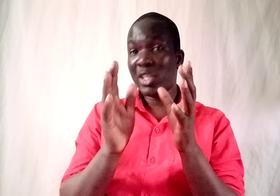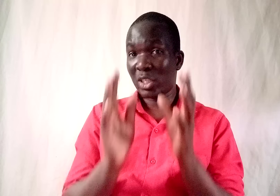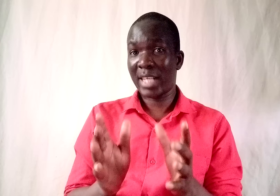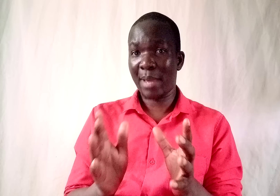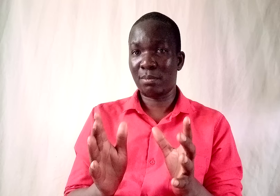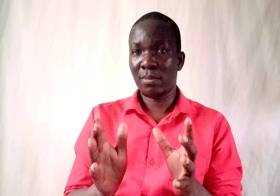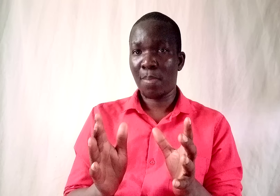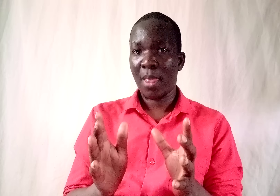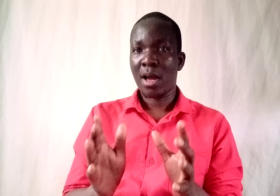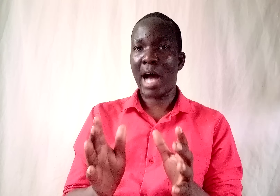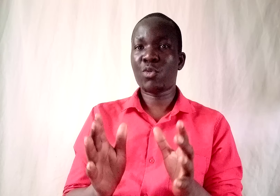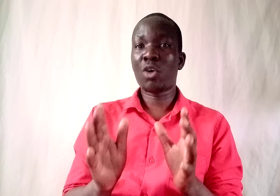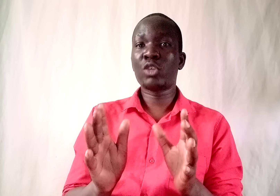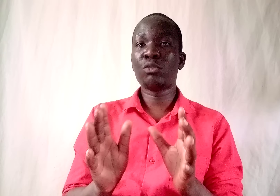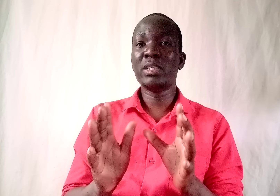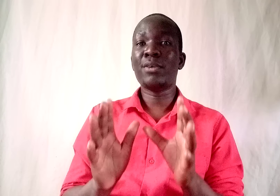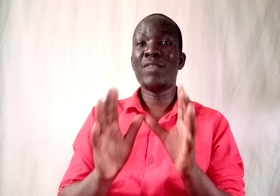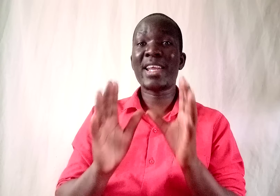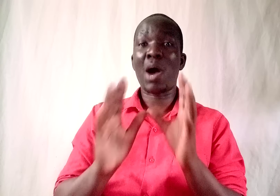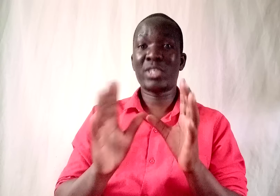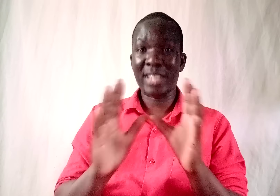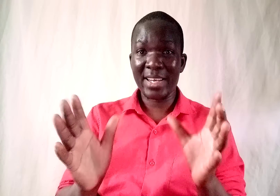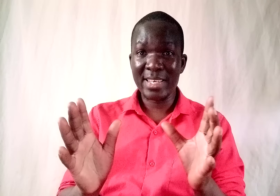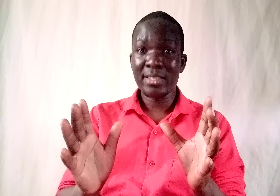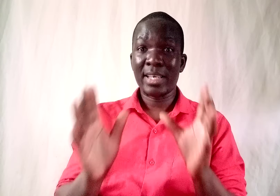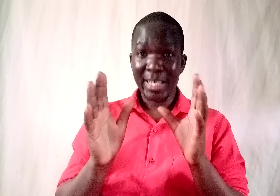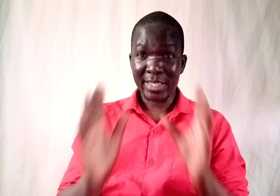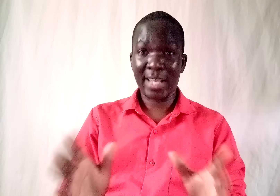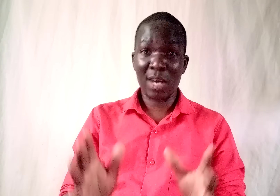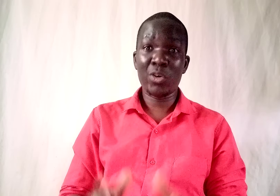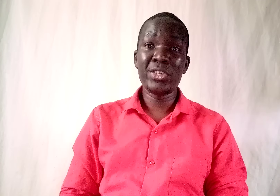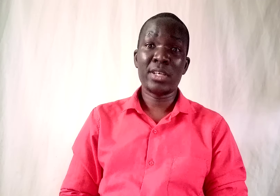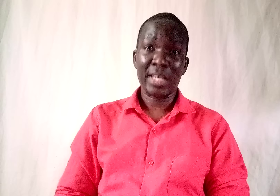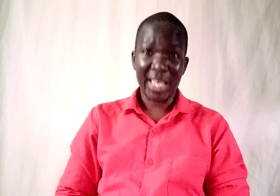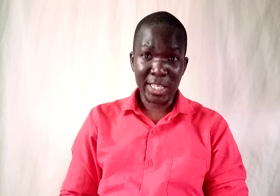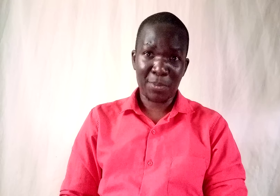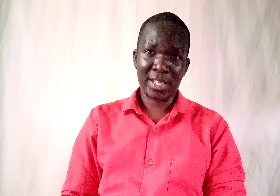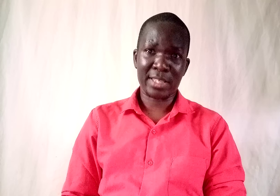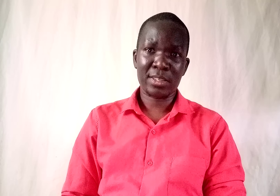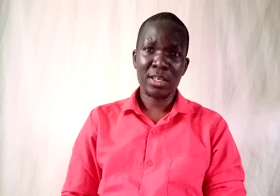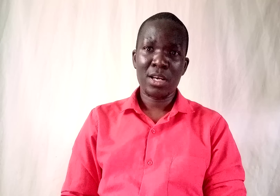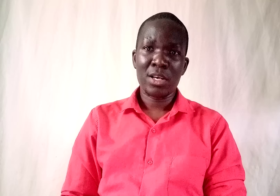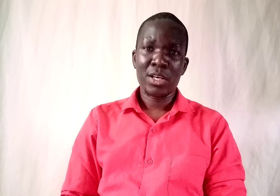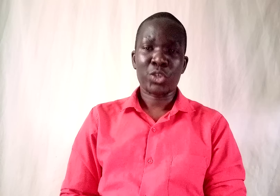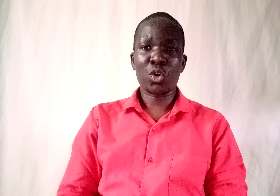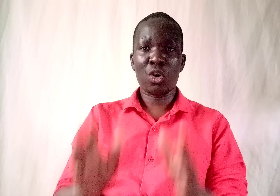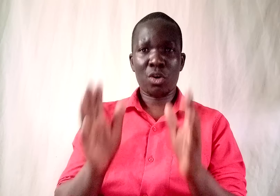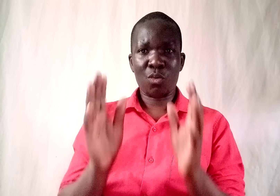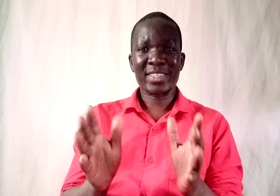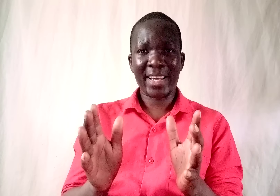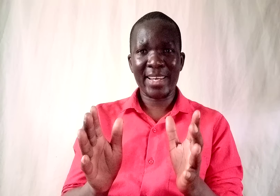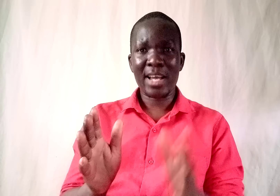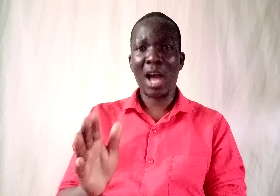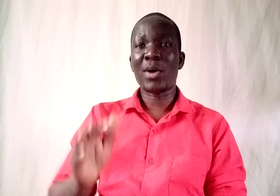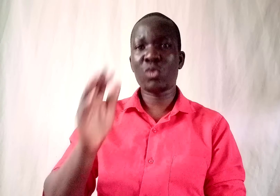short time, and we are going to be very outstanding sign language interpreters. So once again, I want to